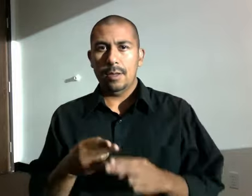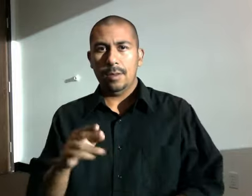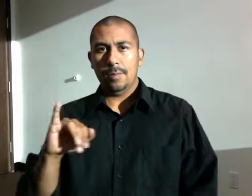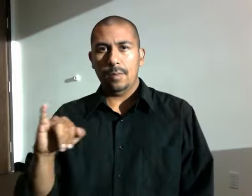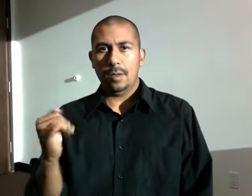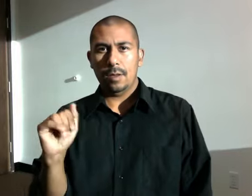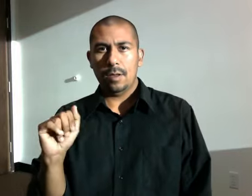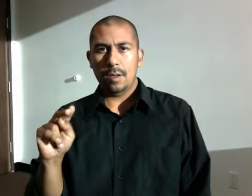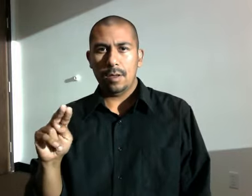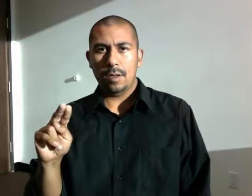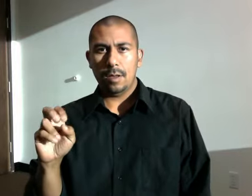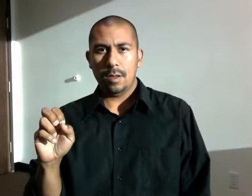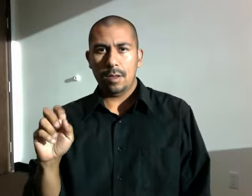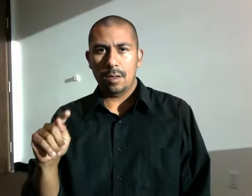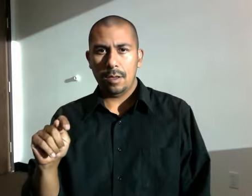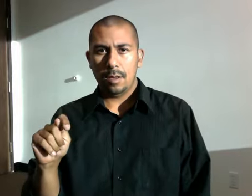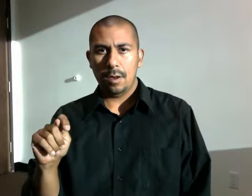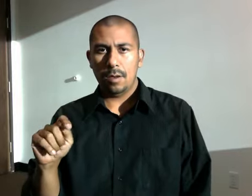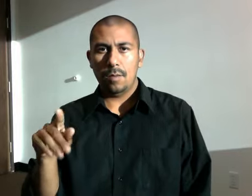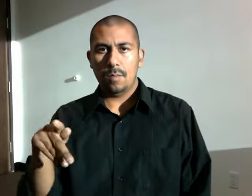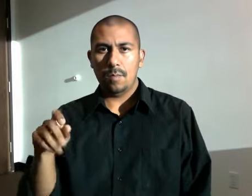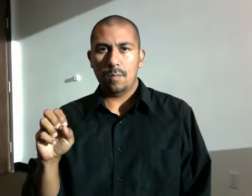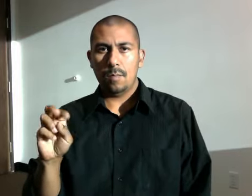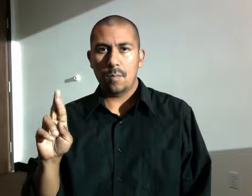I'm going to tell you about my hobby, which is antique collecting.